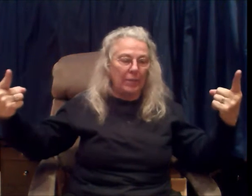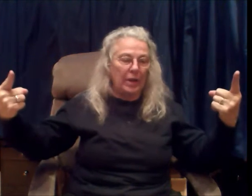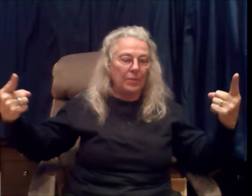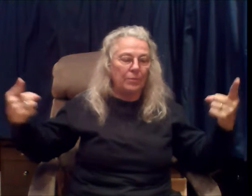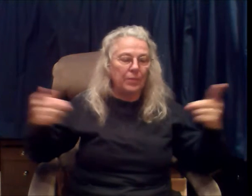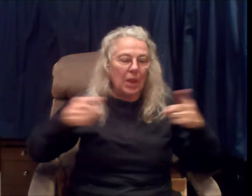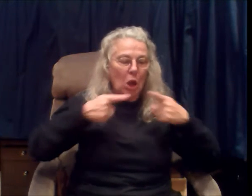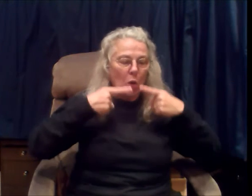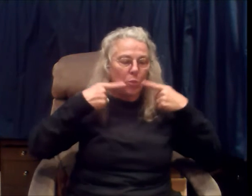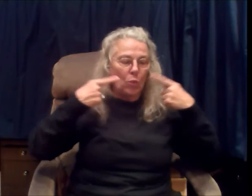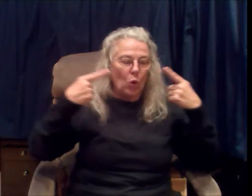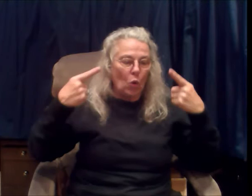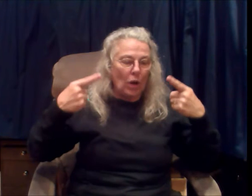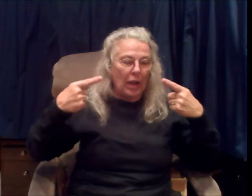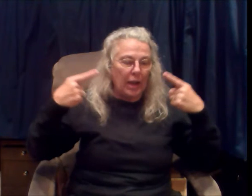proclaiming. Proclaim.